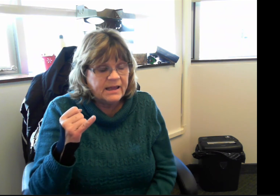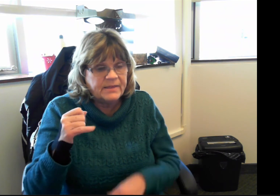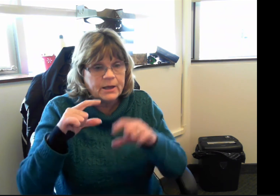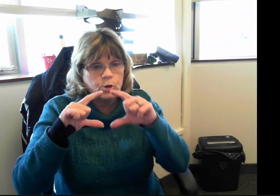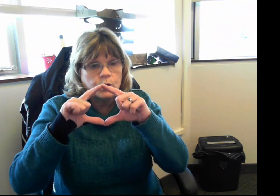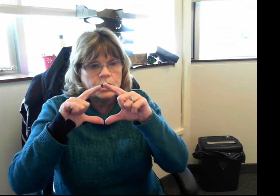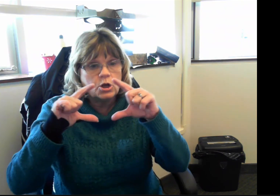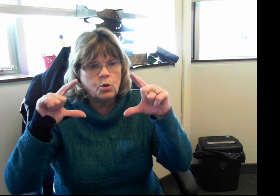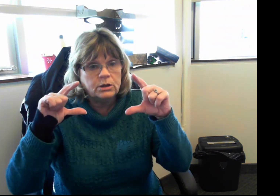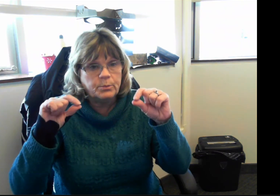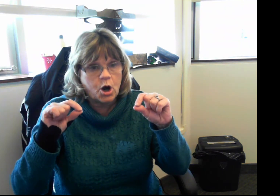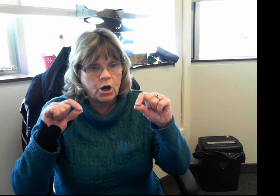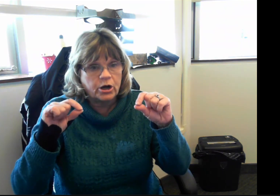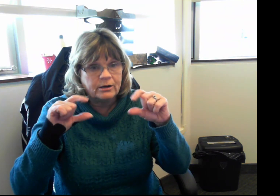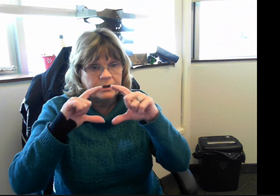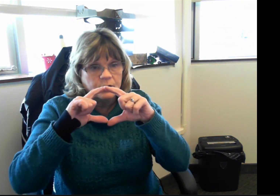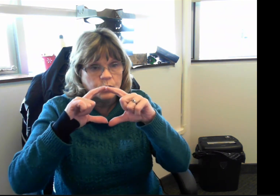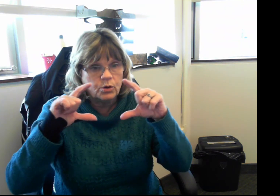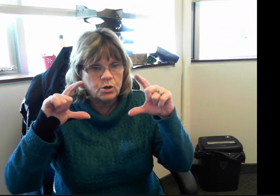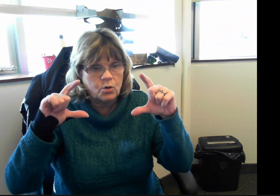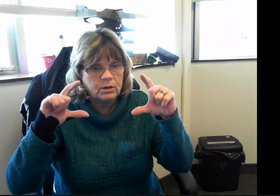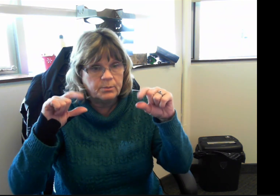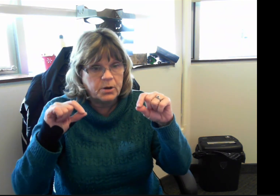and then granola bar.